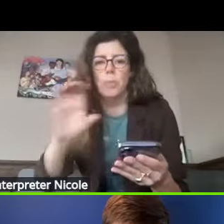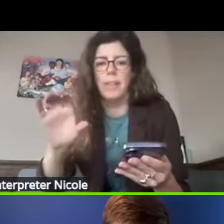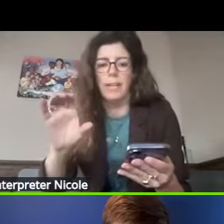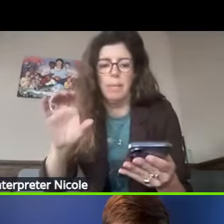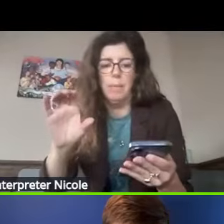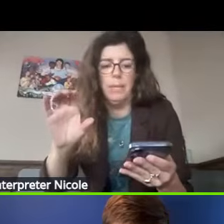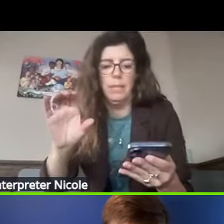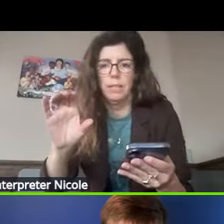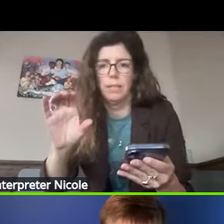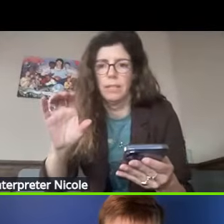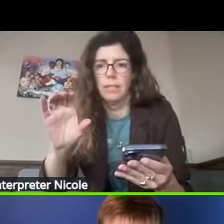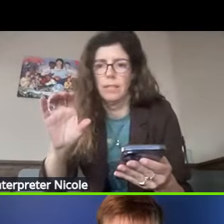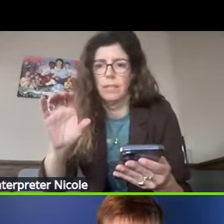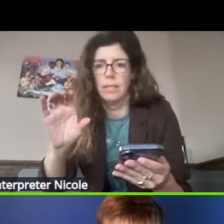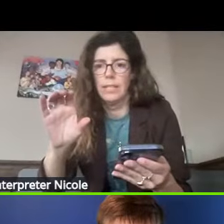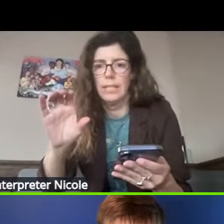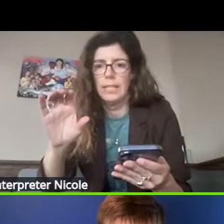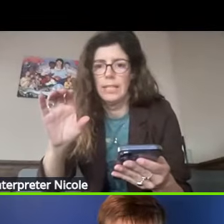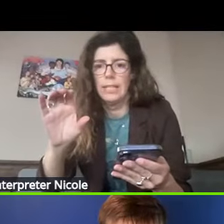on Zoom, I think, maybe.